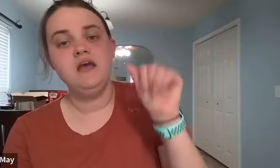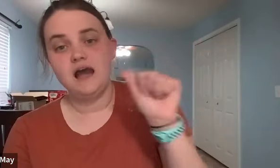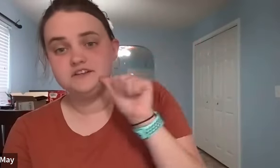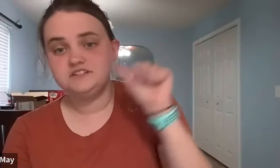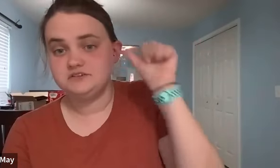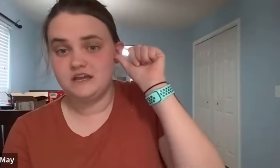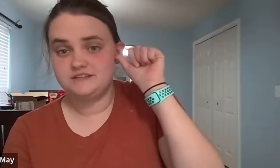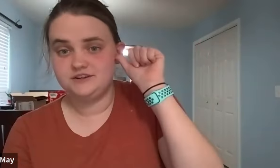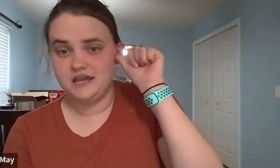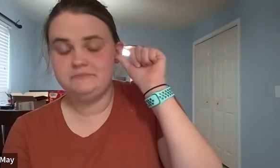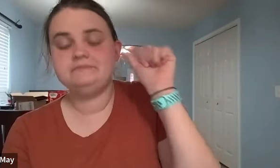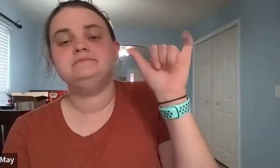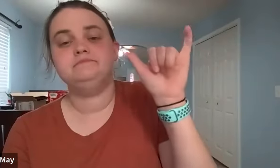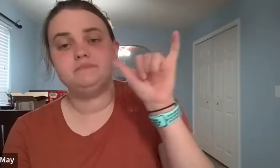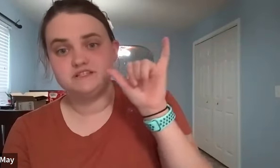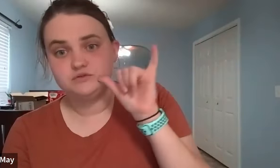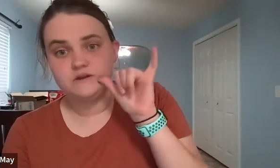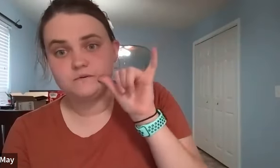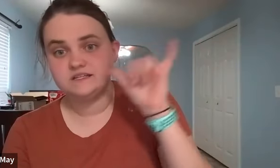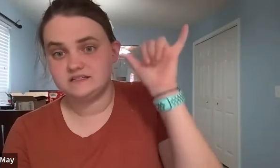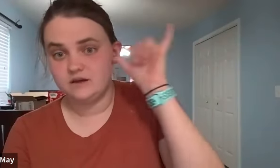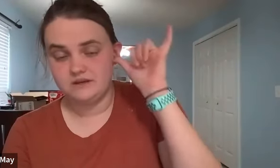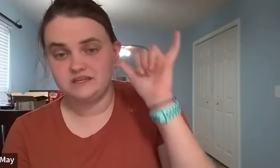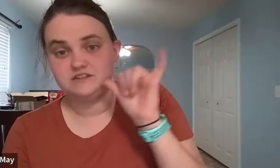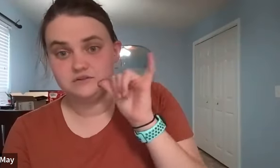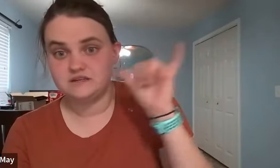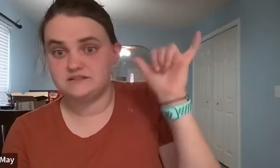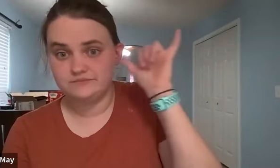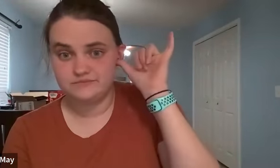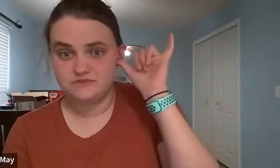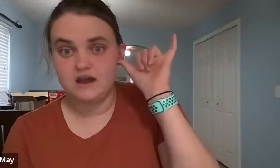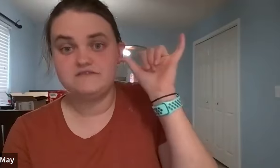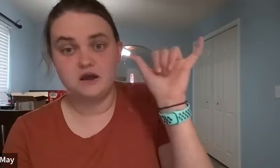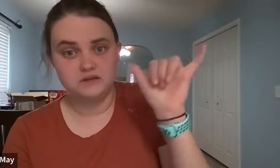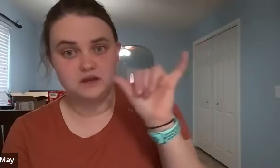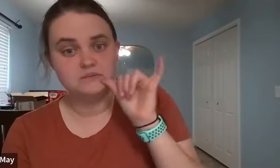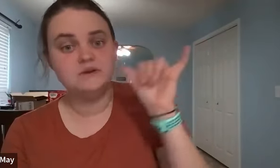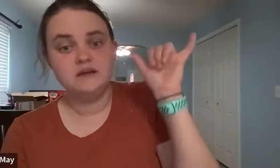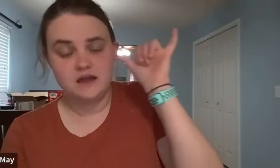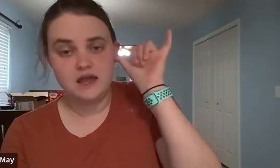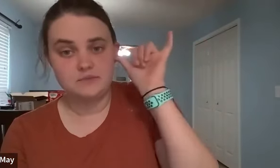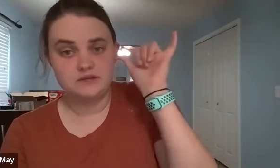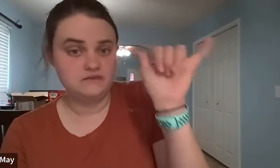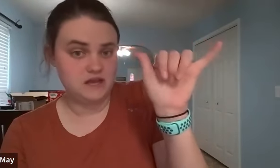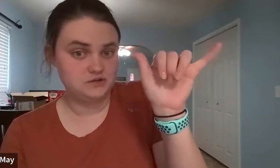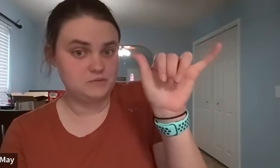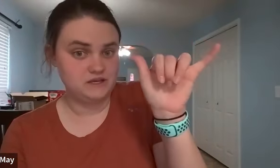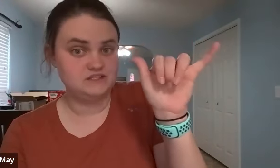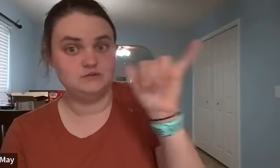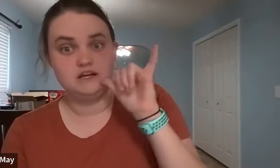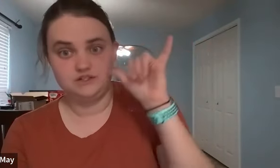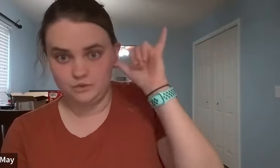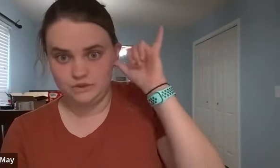I used to do yesterday, but my school, all my kids do this. So I've now become a habit of catching what my kids do, and I do